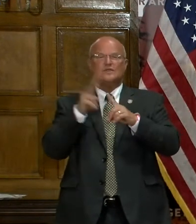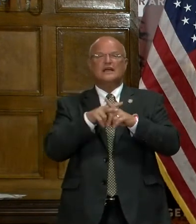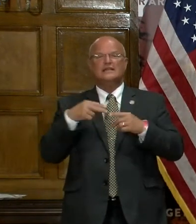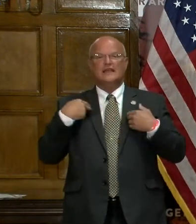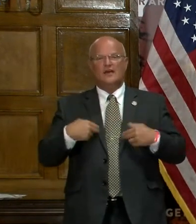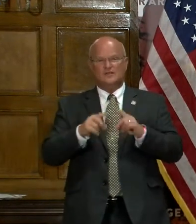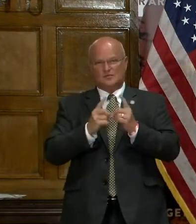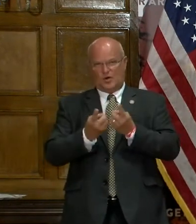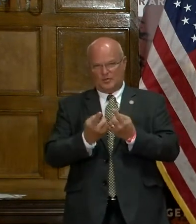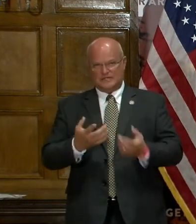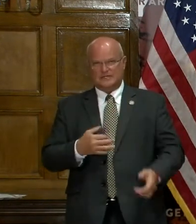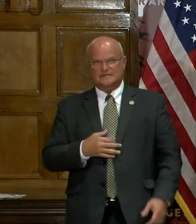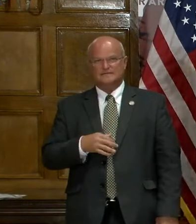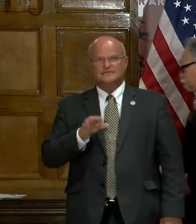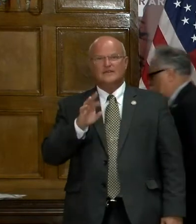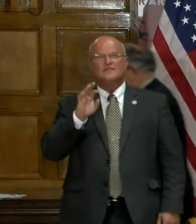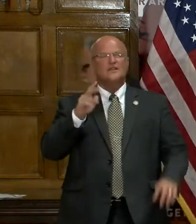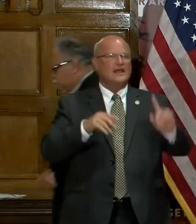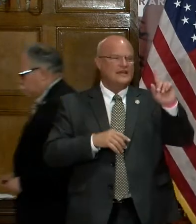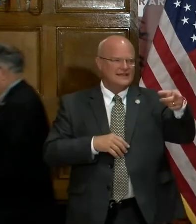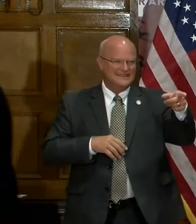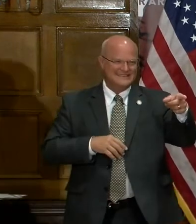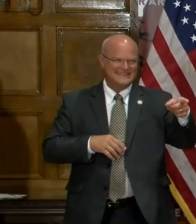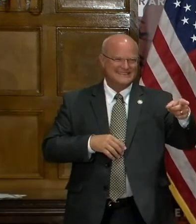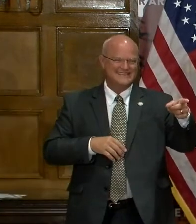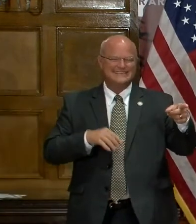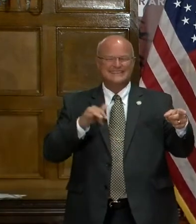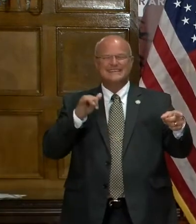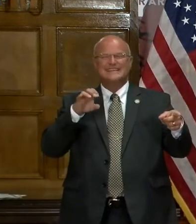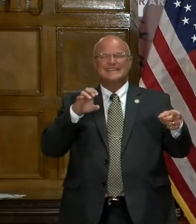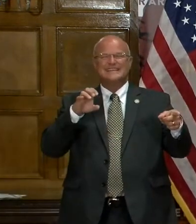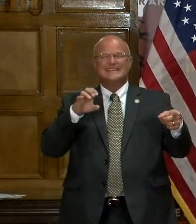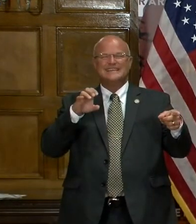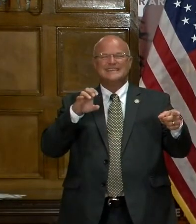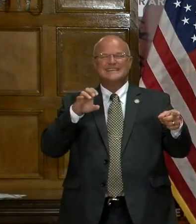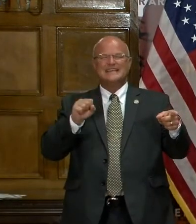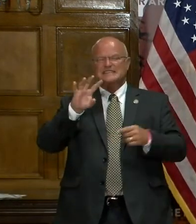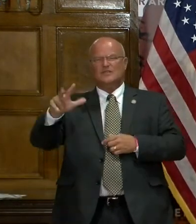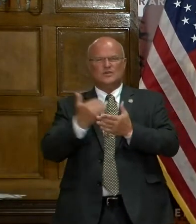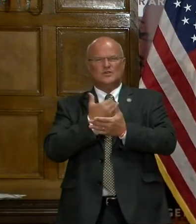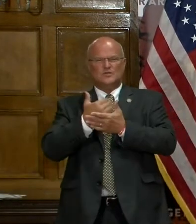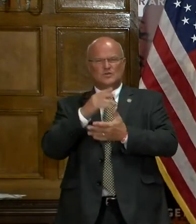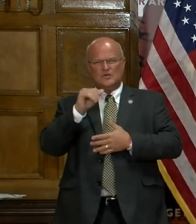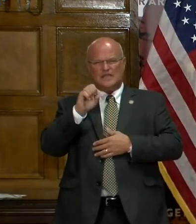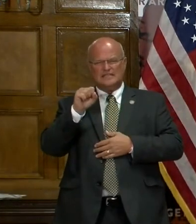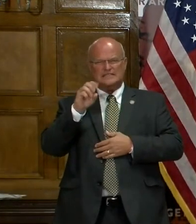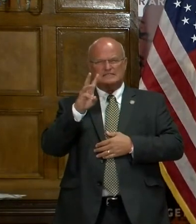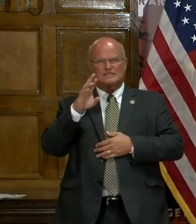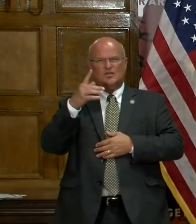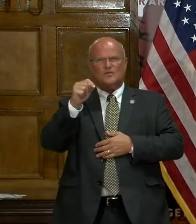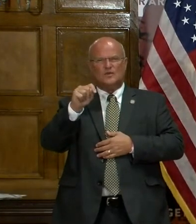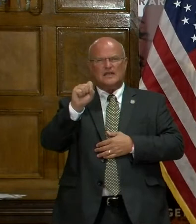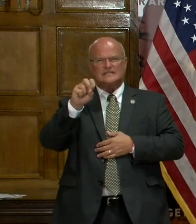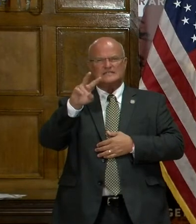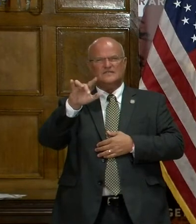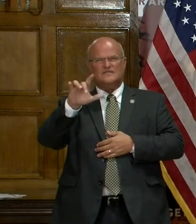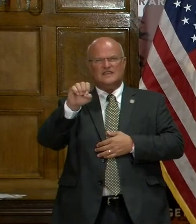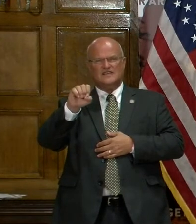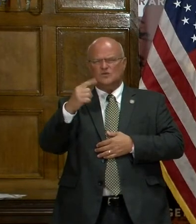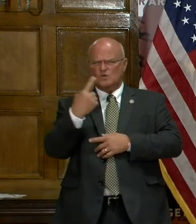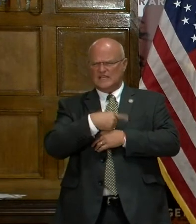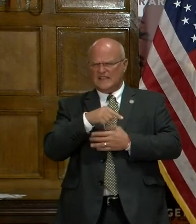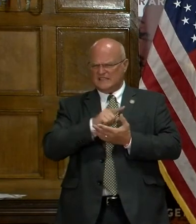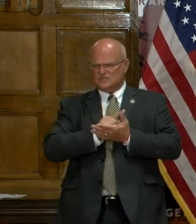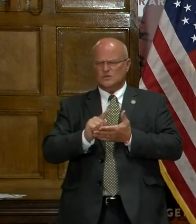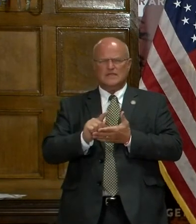department. Frank. Yes. Governor, there were 73 new bill on one day this week,